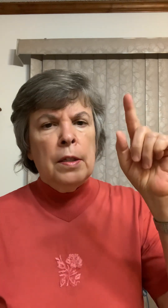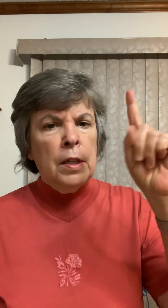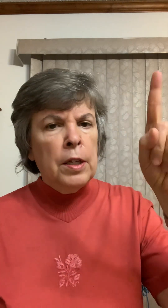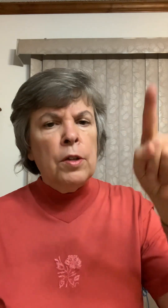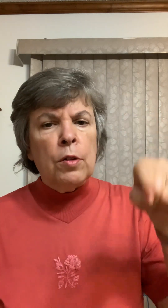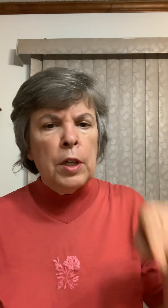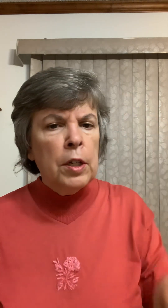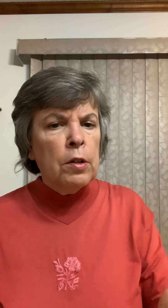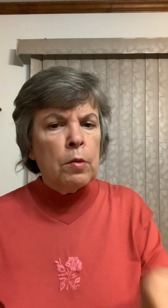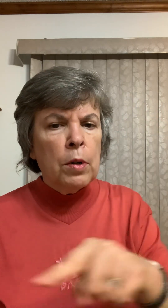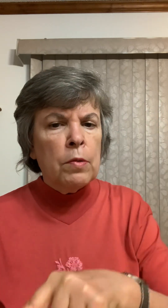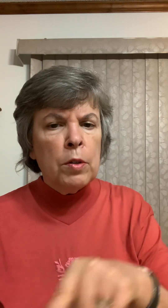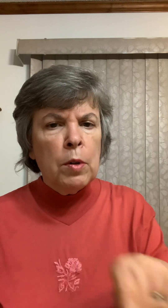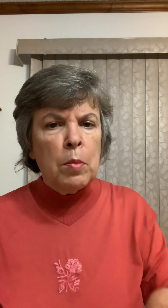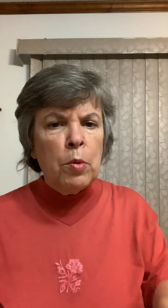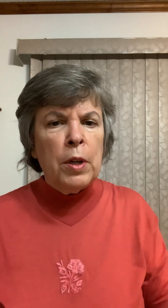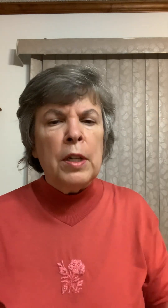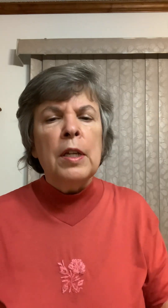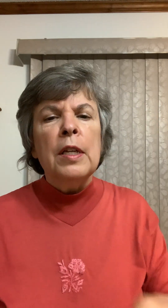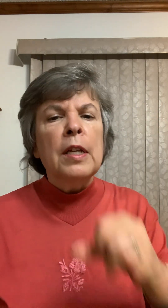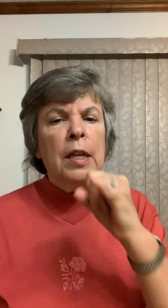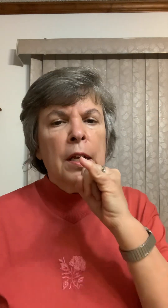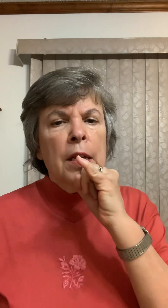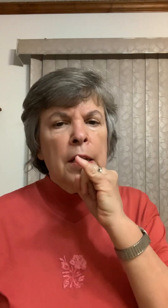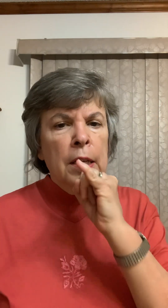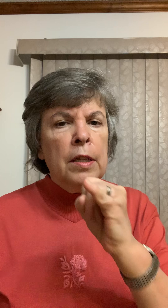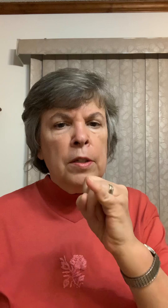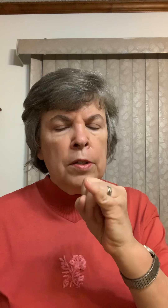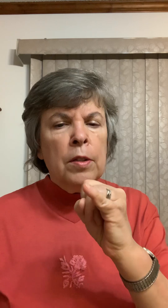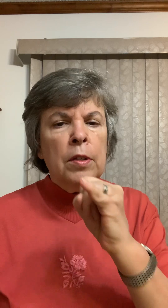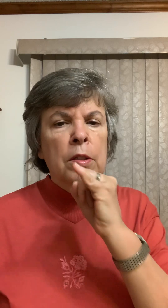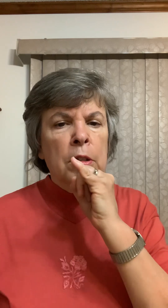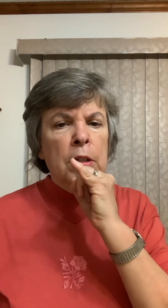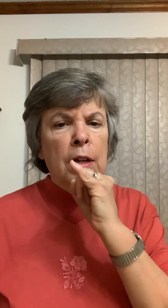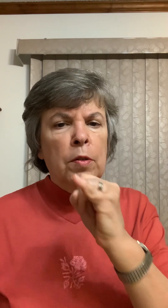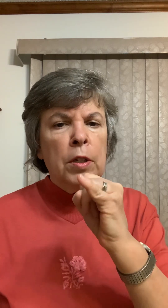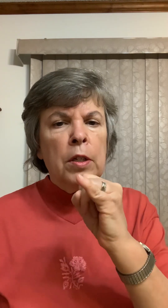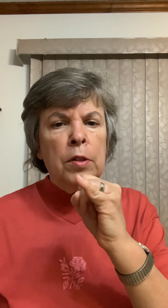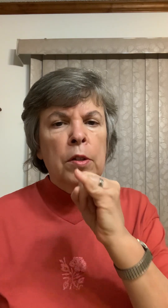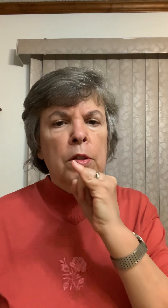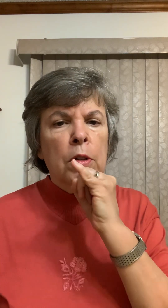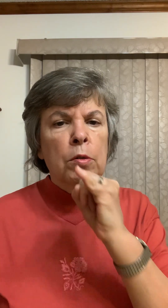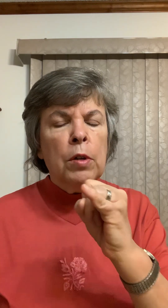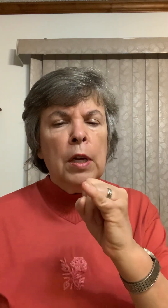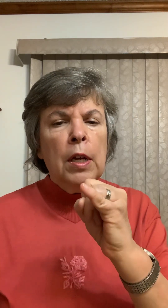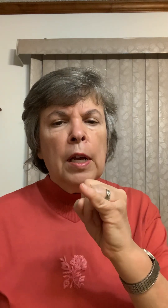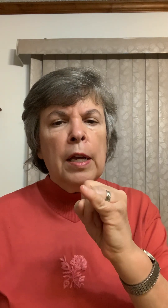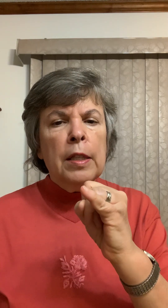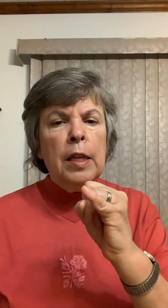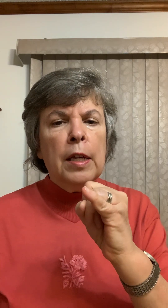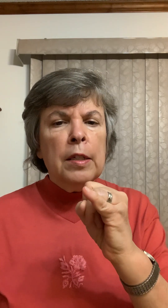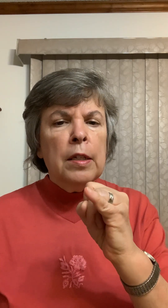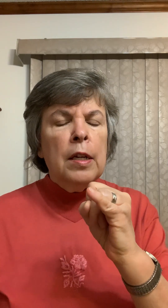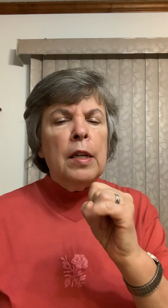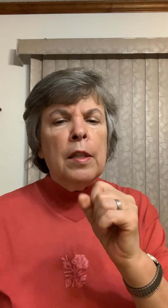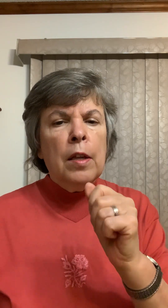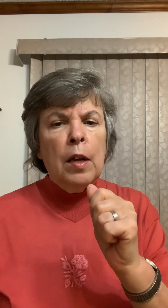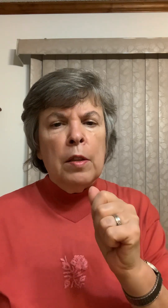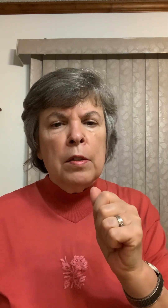he or wherever you want to point. He is, this is the sign for is, so, and then the sign